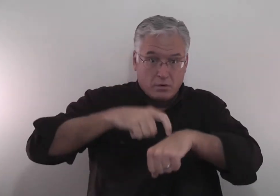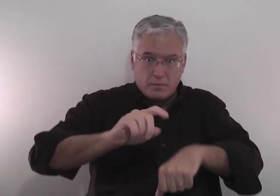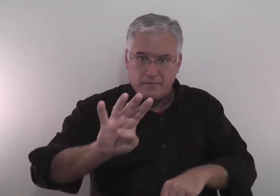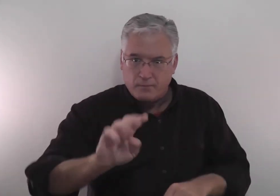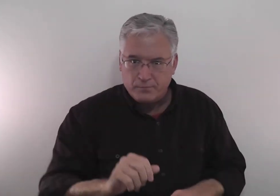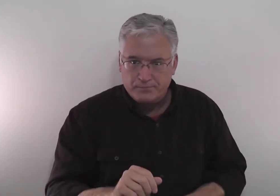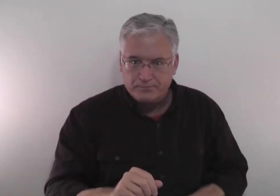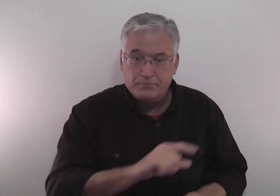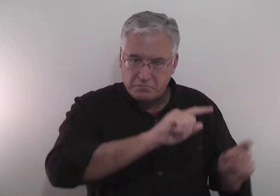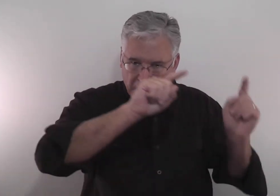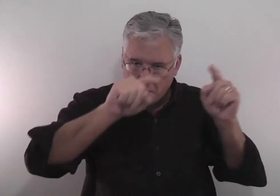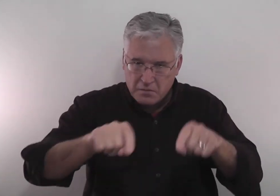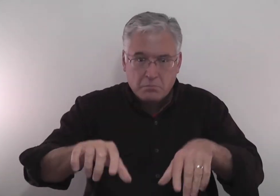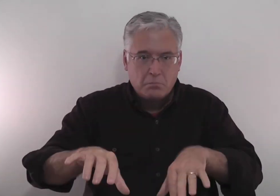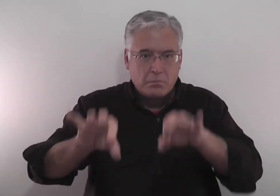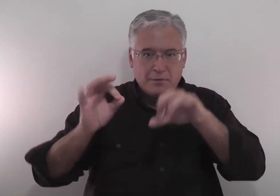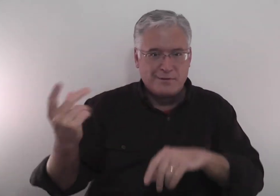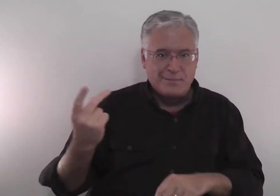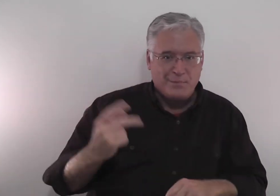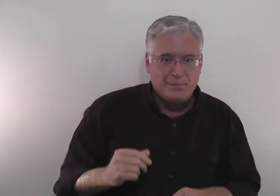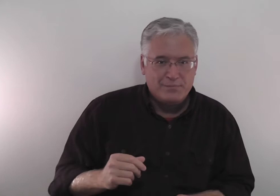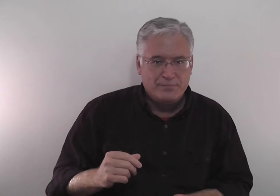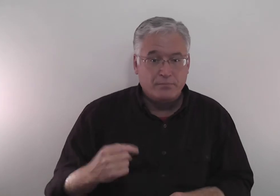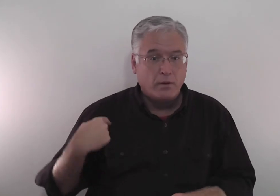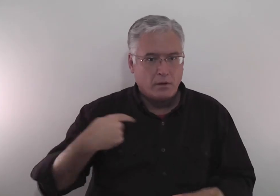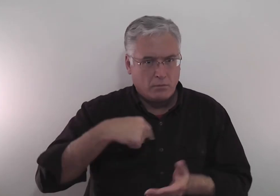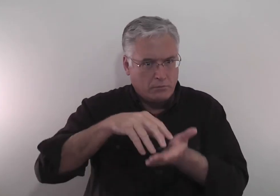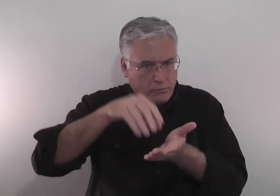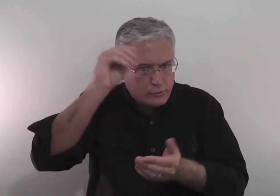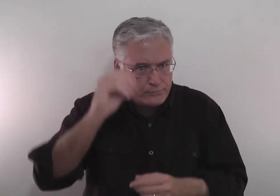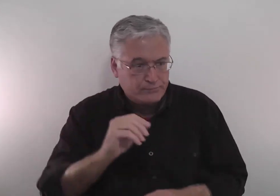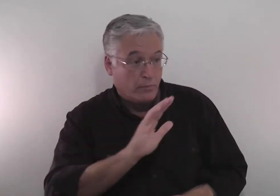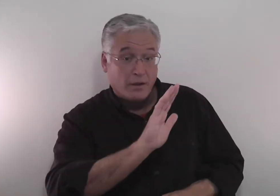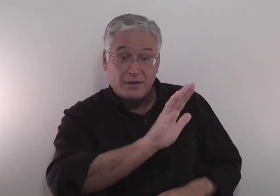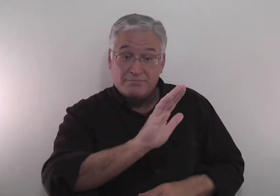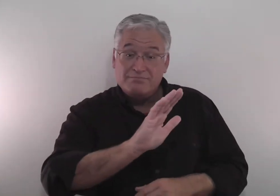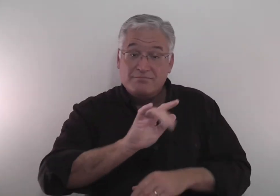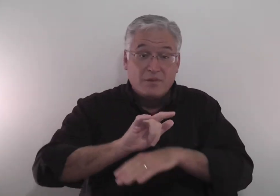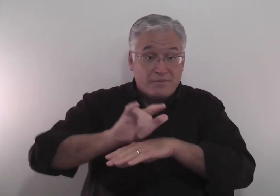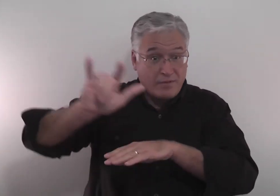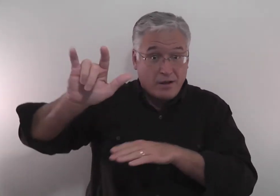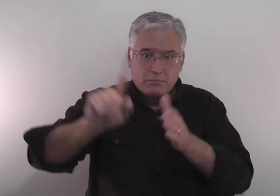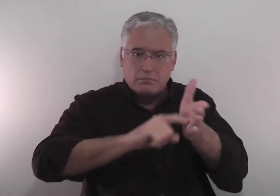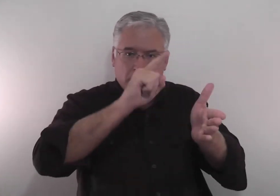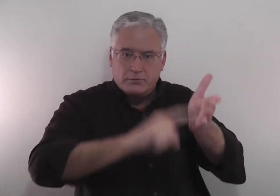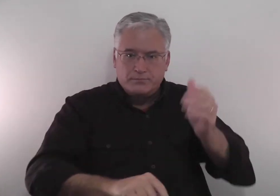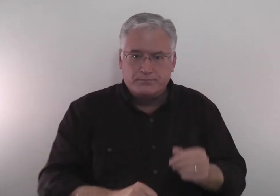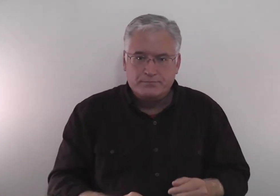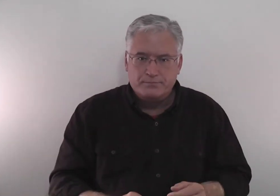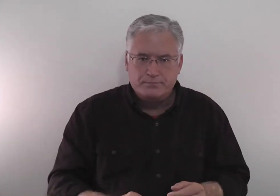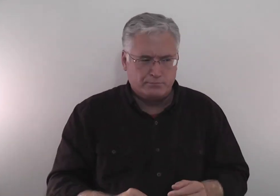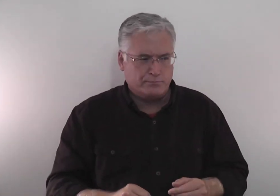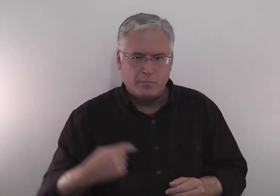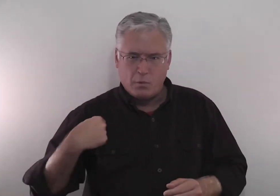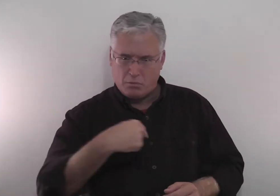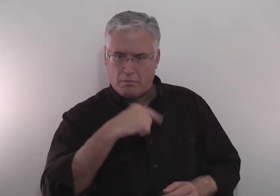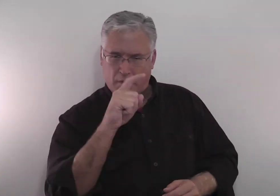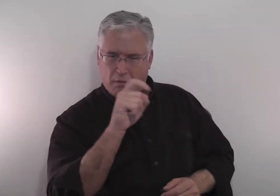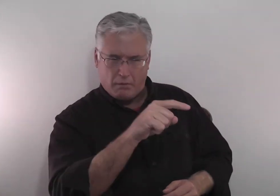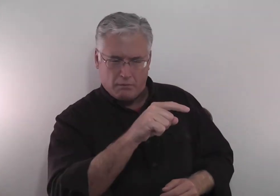So early in the morning at 4 o'clock, the man came, he picked us up, and we learned then that his flight had been canceled. We